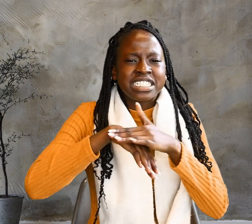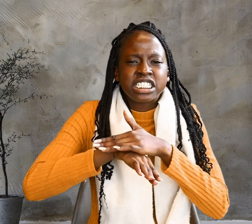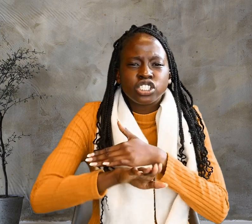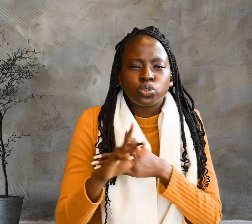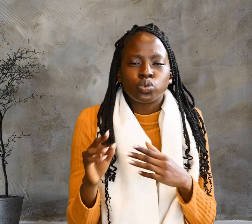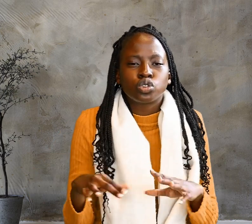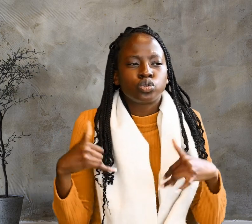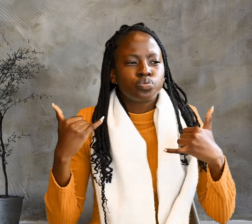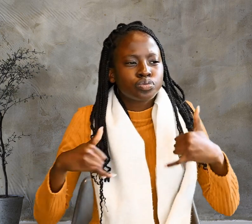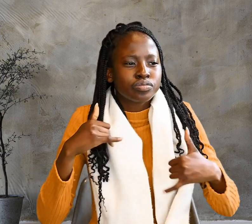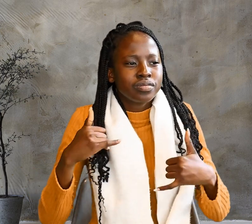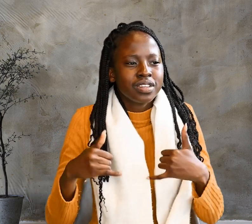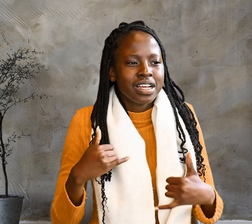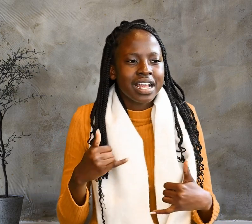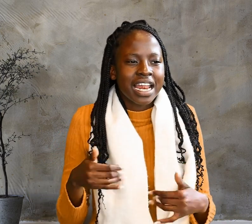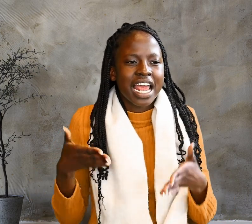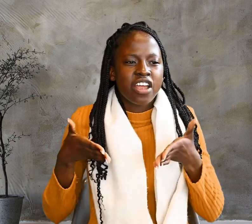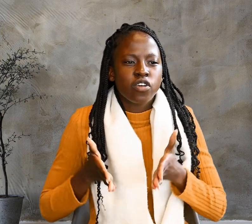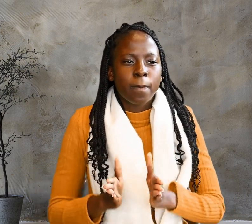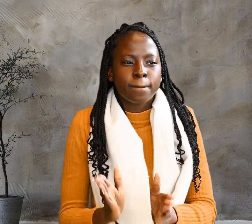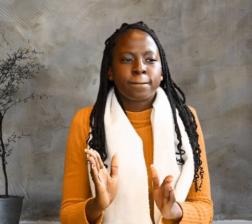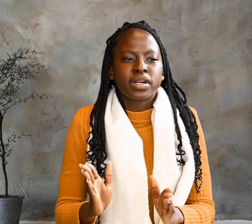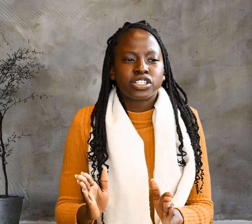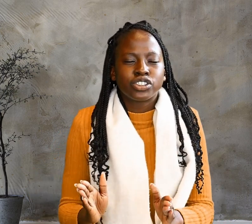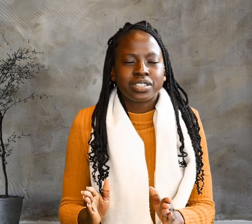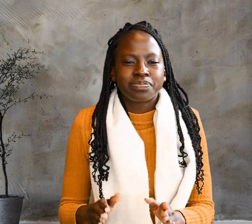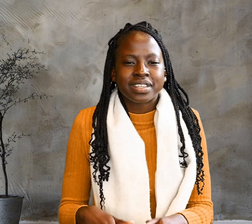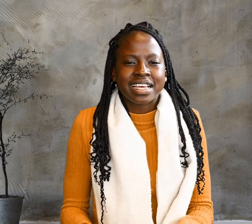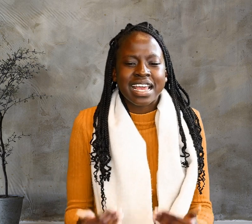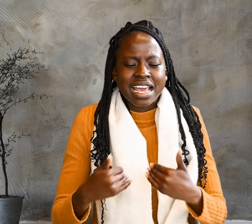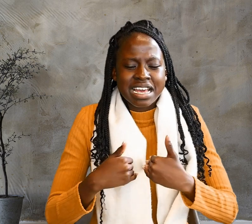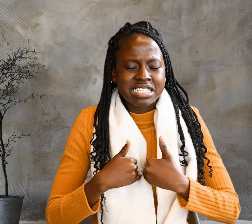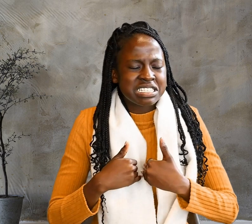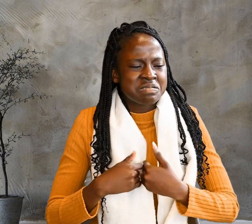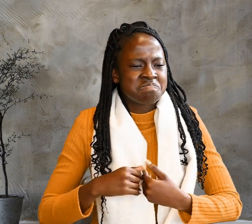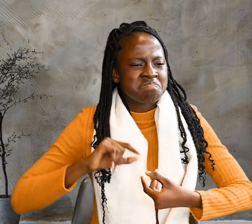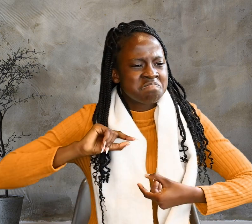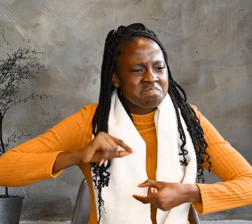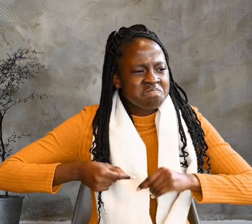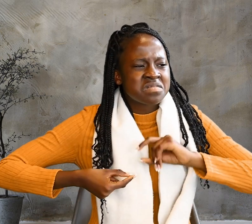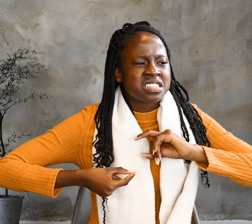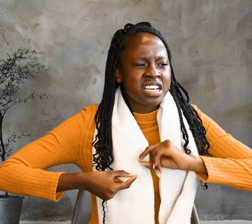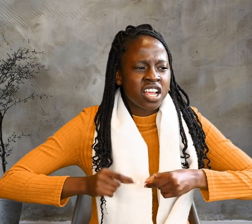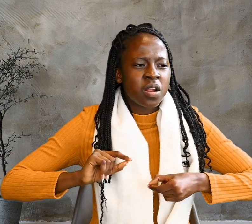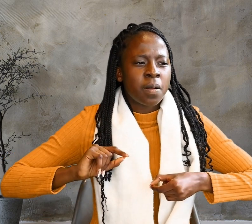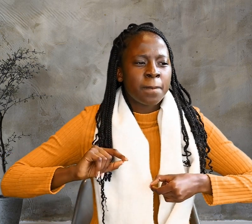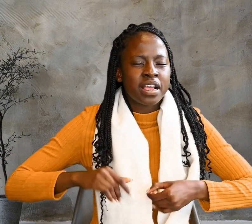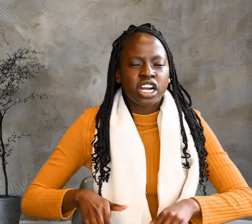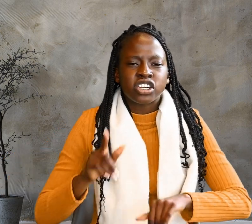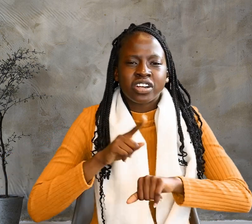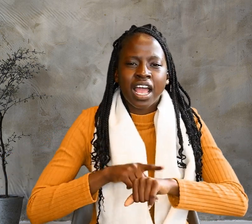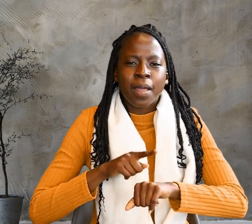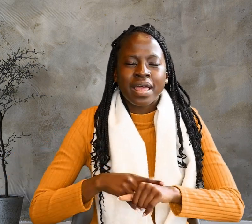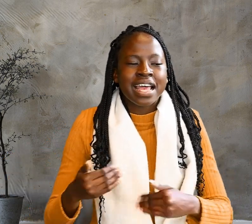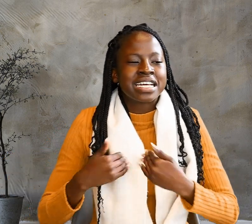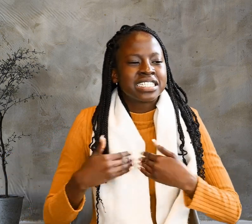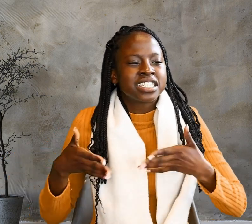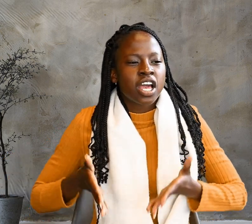A woman giving birth to a child has pain because her time has come. But when her baby